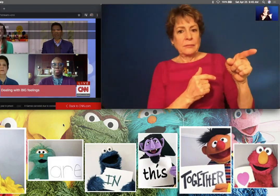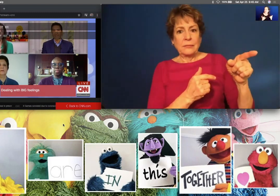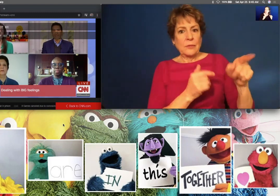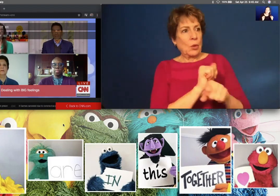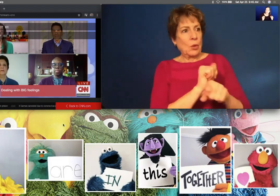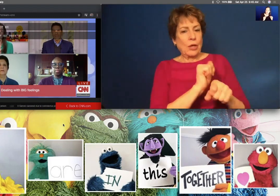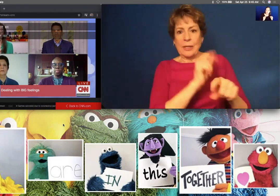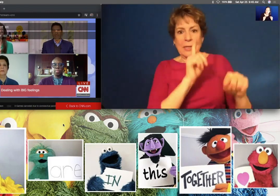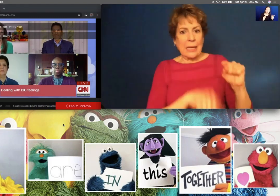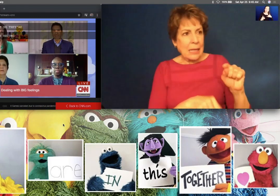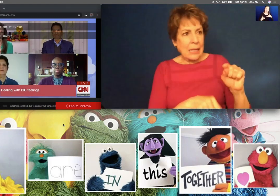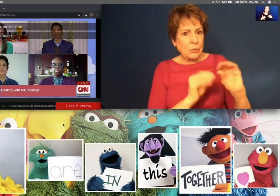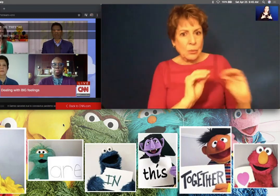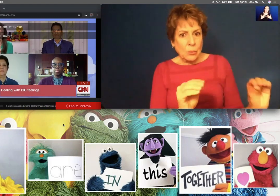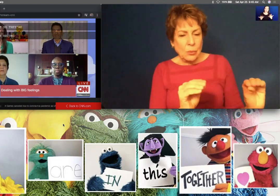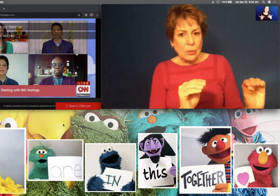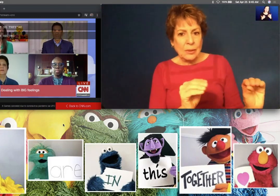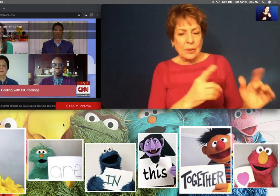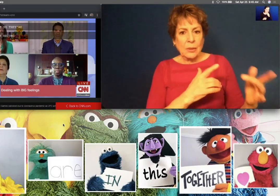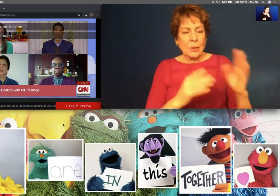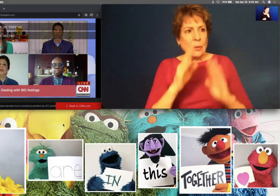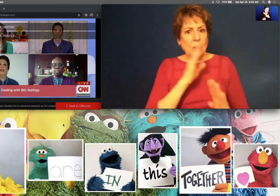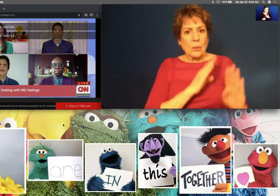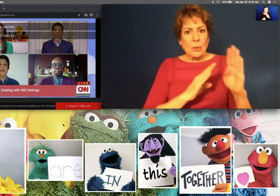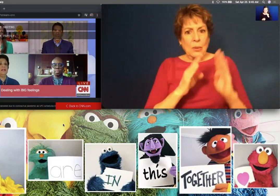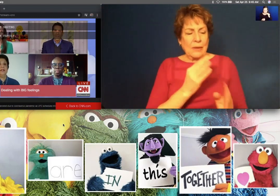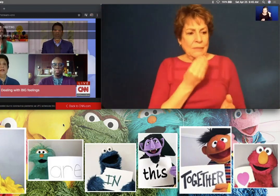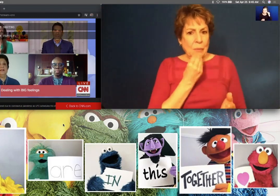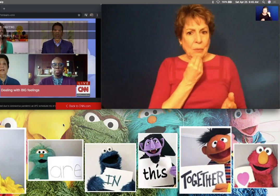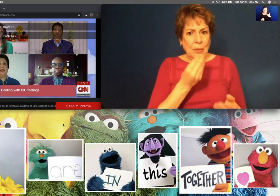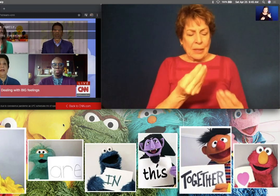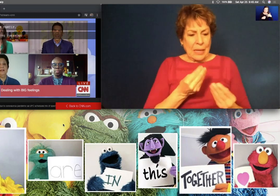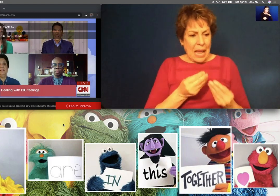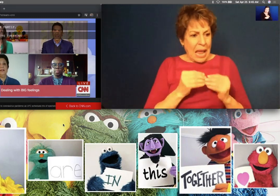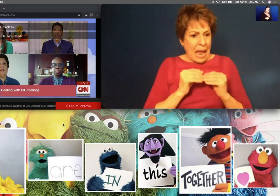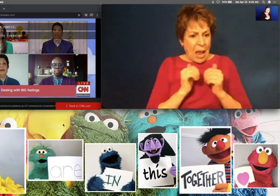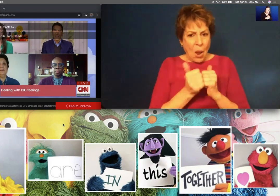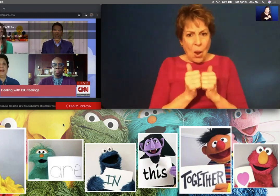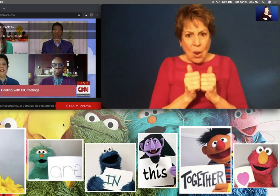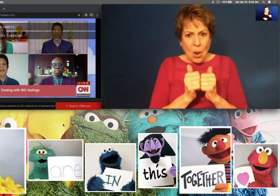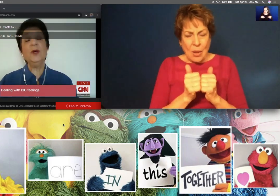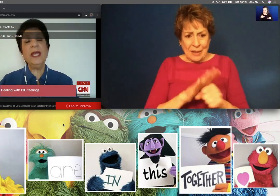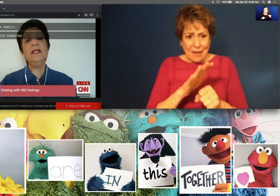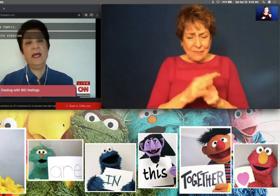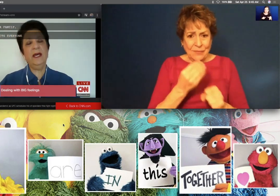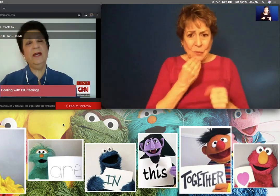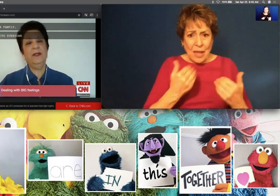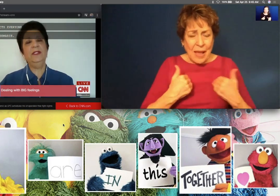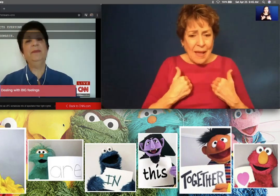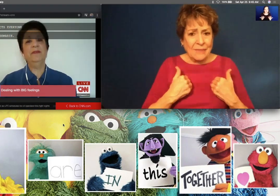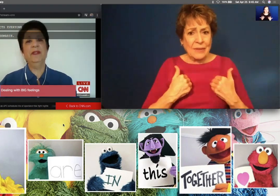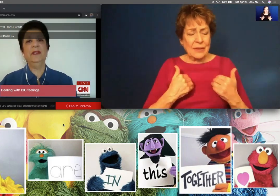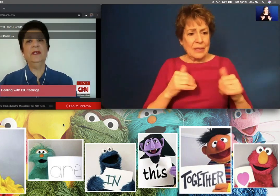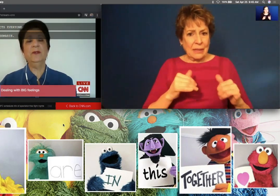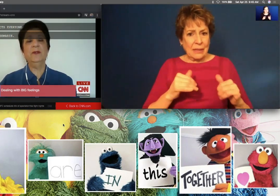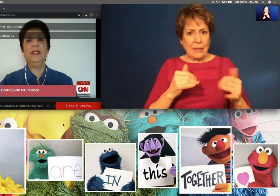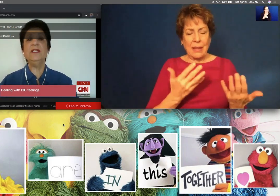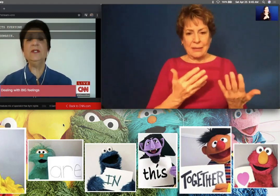and so they're concerned about maybe having enough food for their family. And that really impacts everyone in the house, Dr.